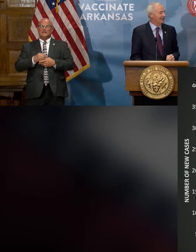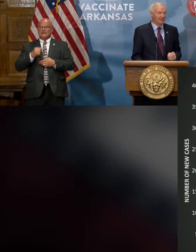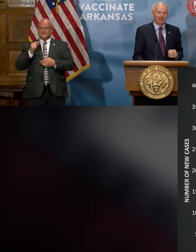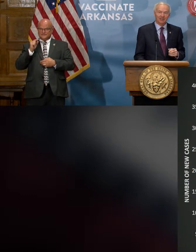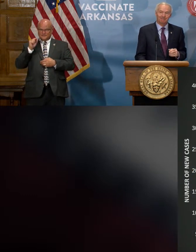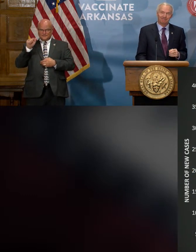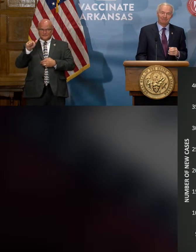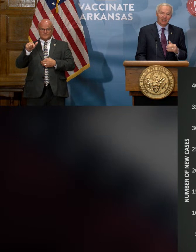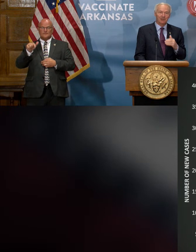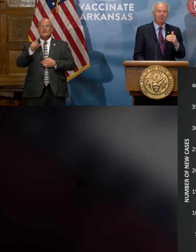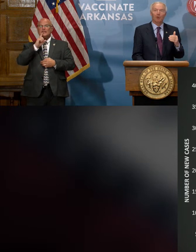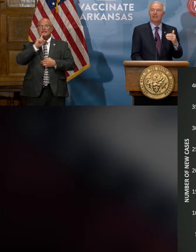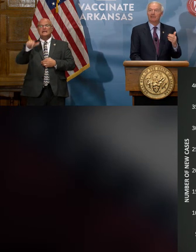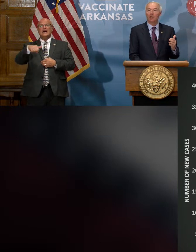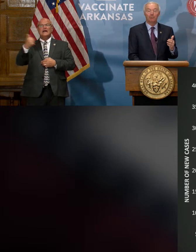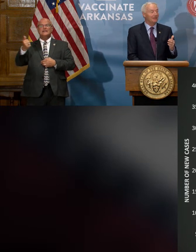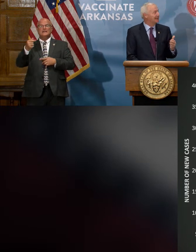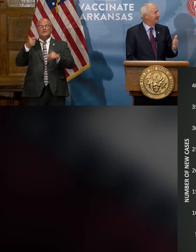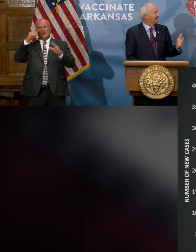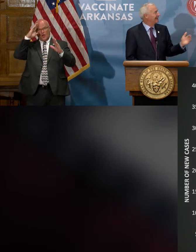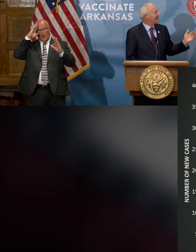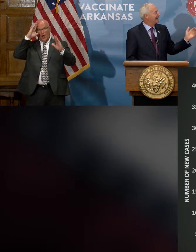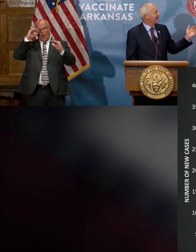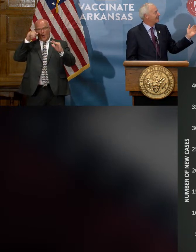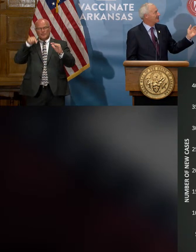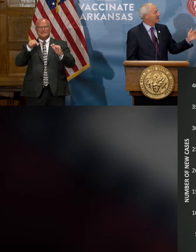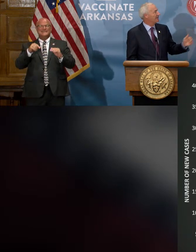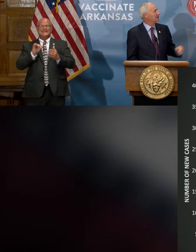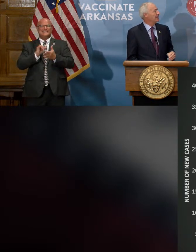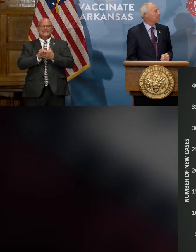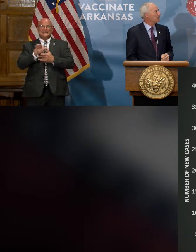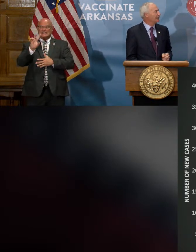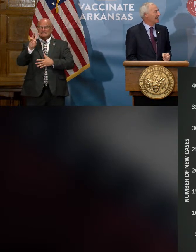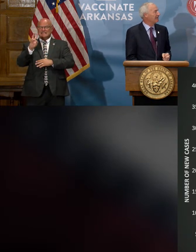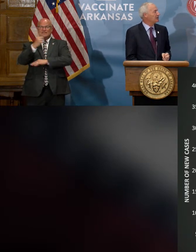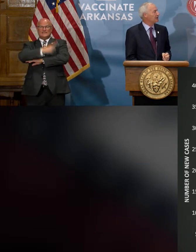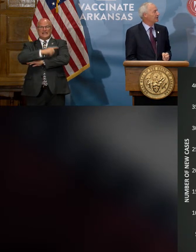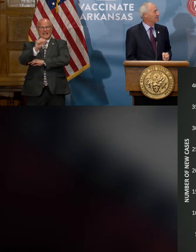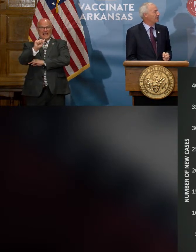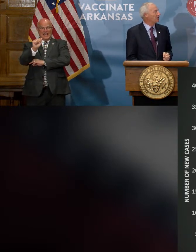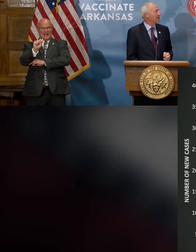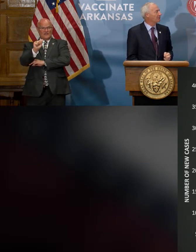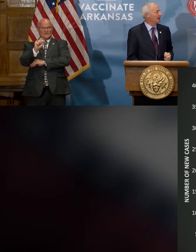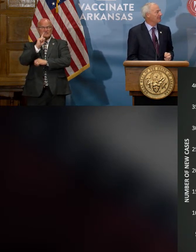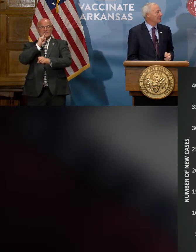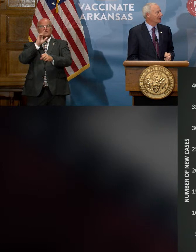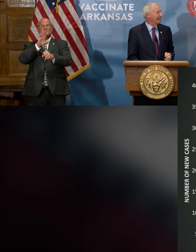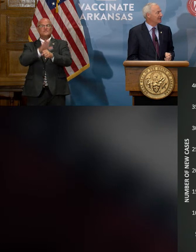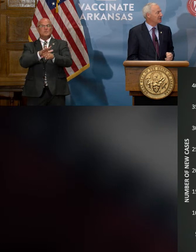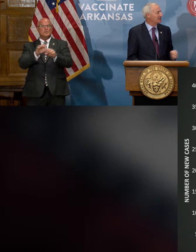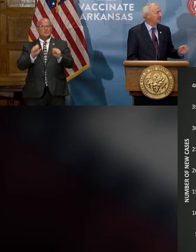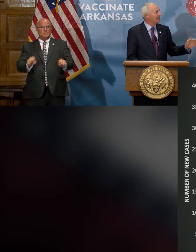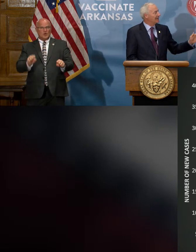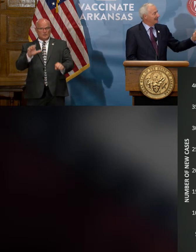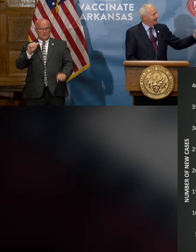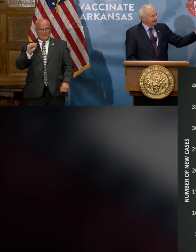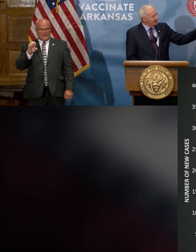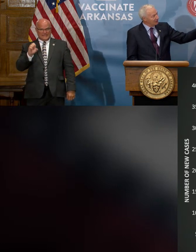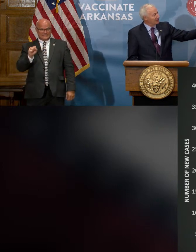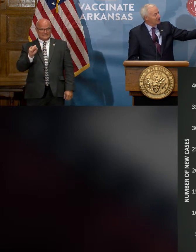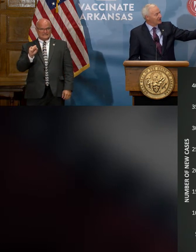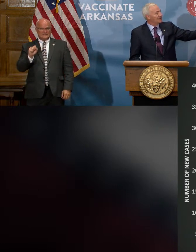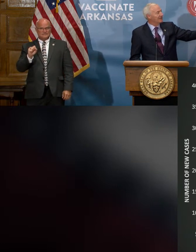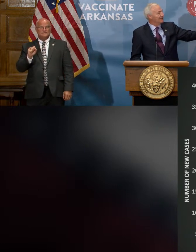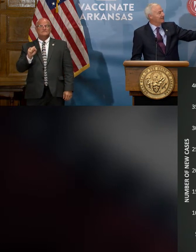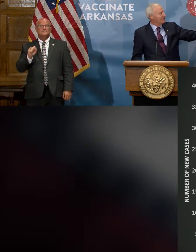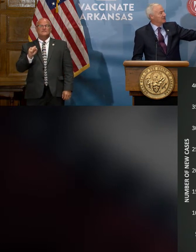this is another point of hope, and that is the 7-day rolling average of confirmed and probable cases. And